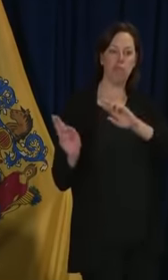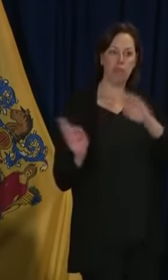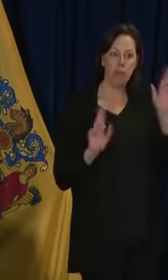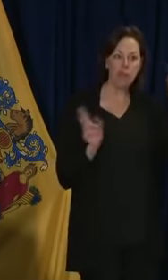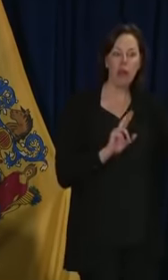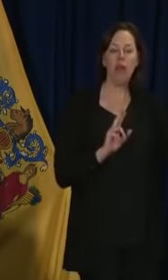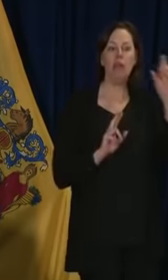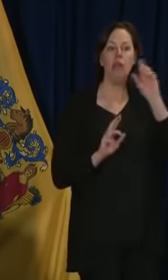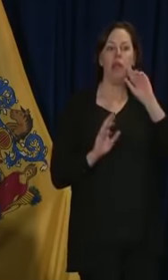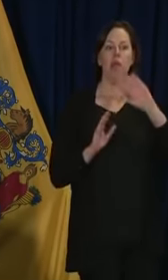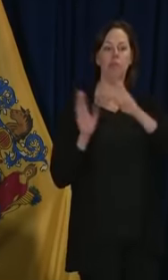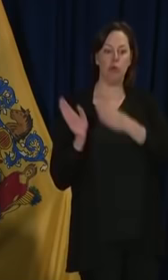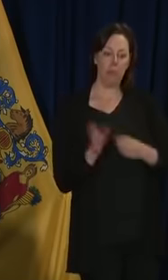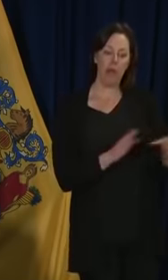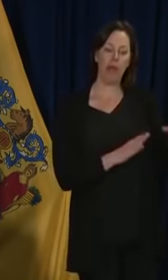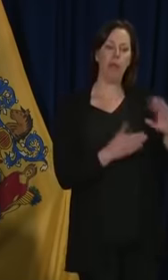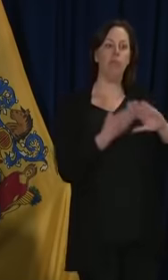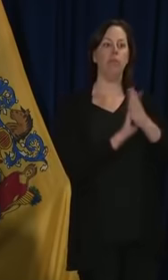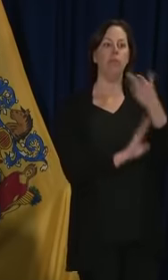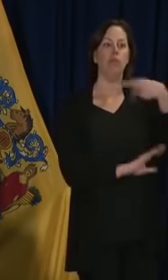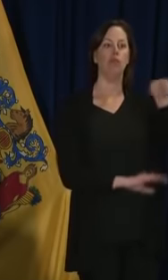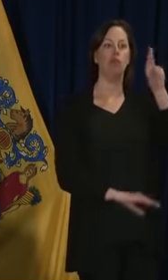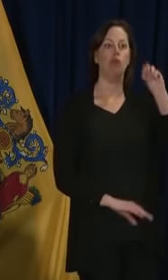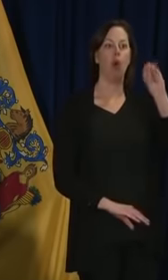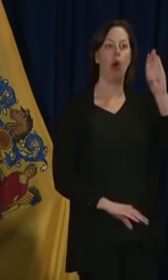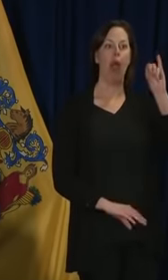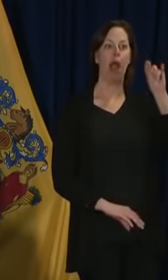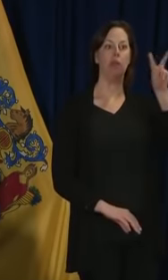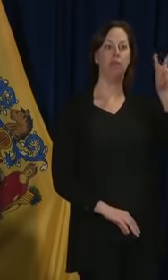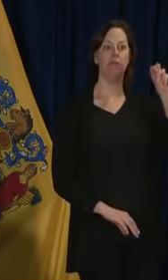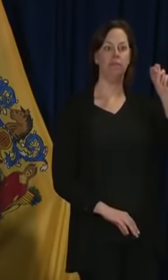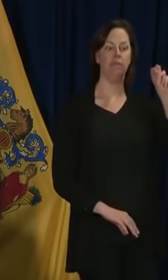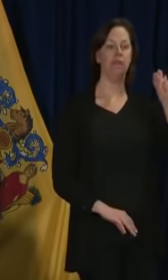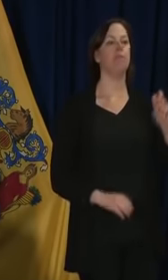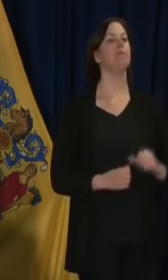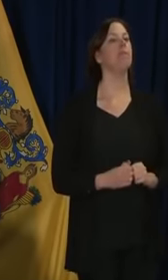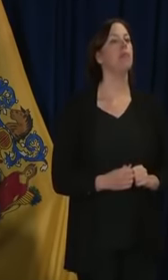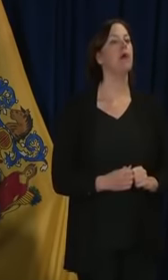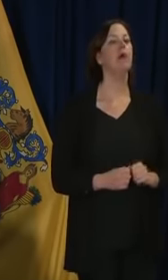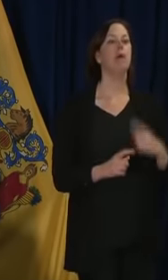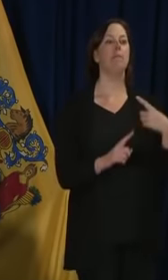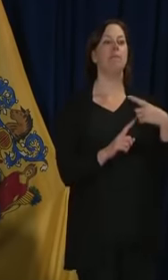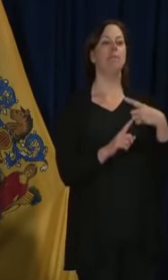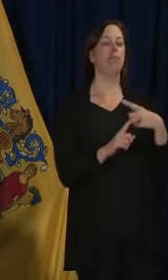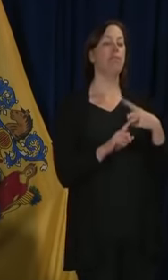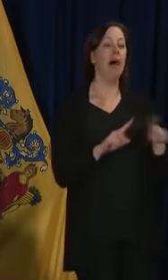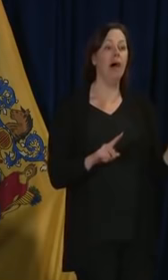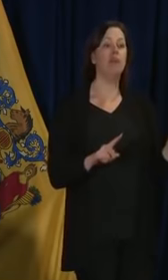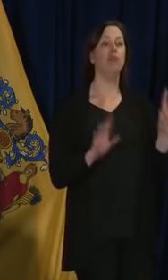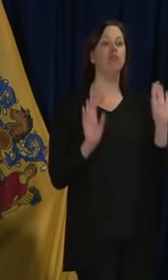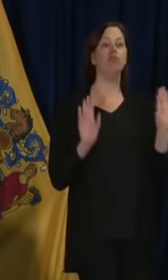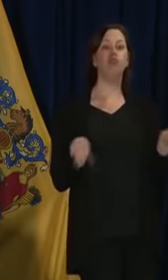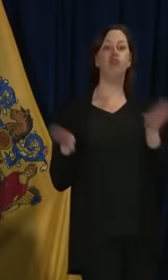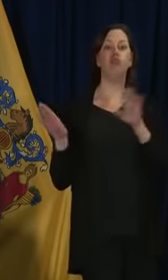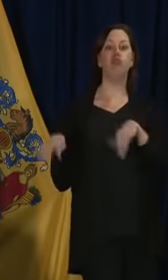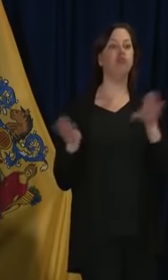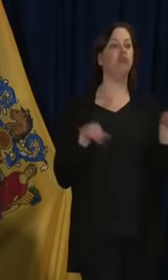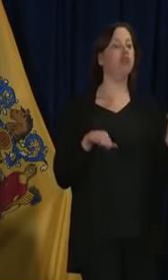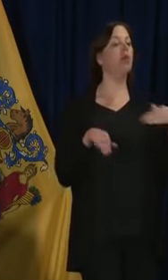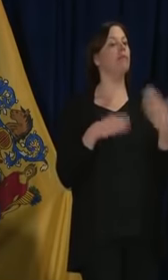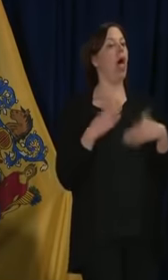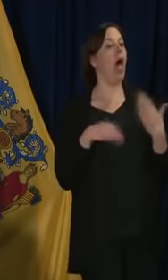proactive. It is also just as much no time for business as usual. We've got to break the fever.